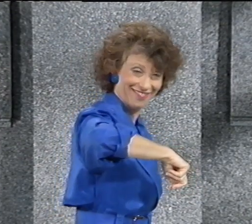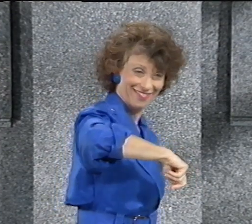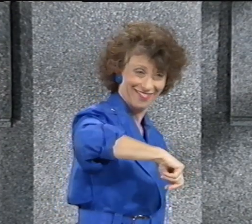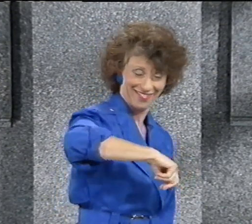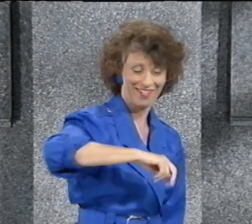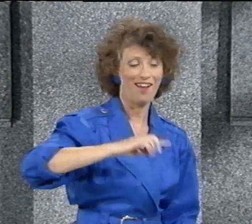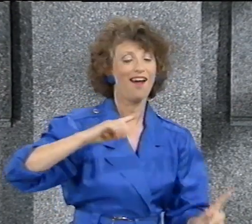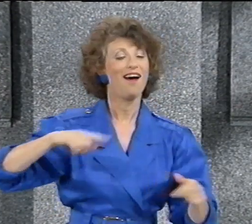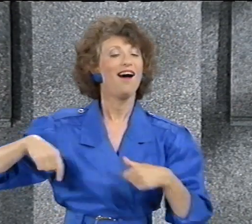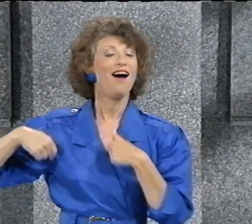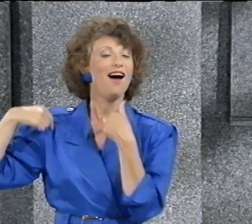down.